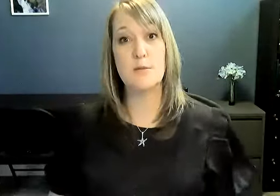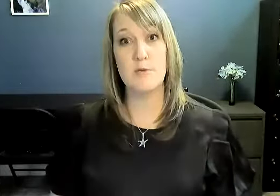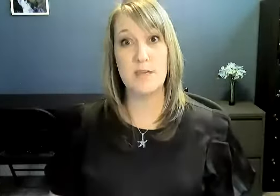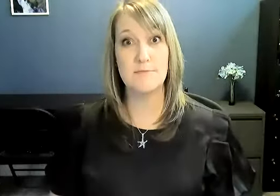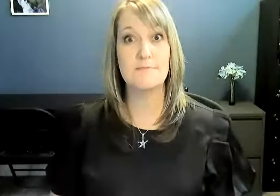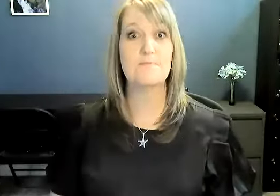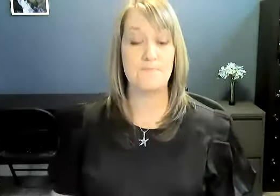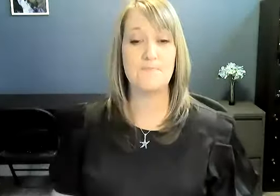movie.